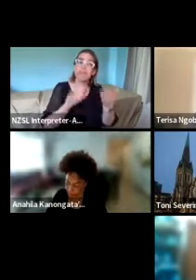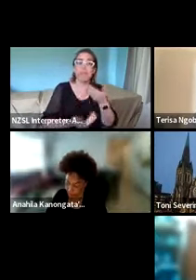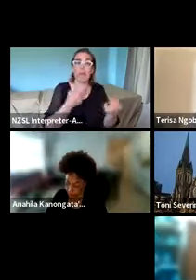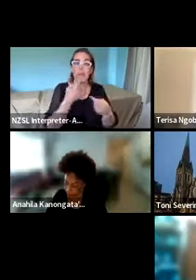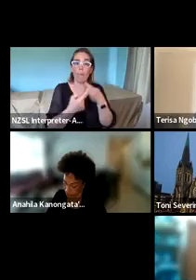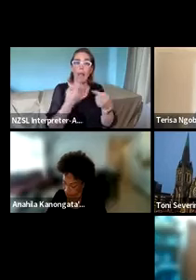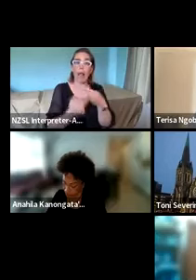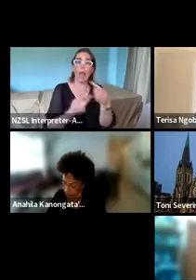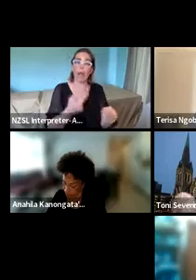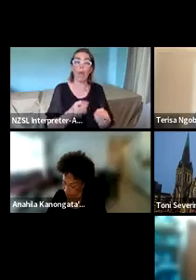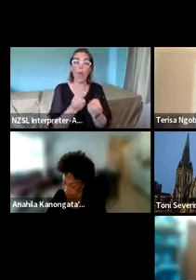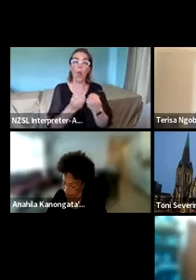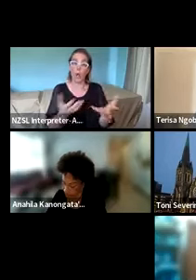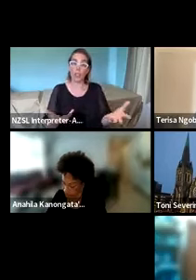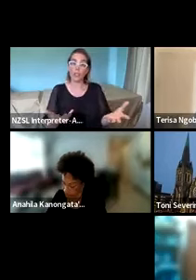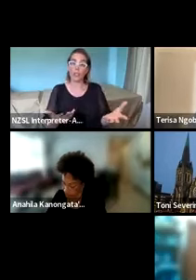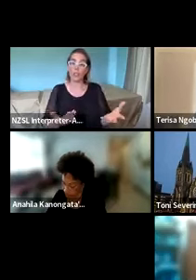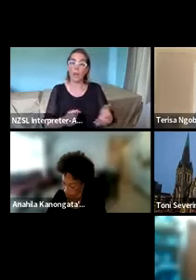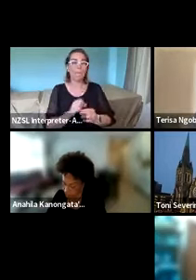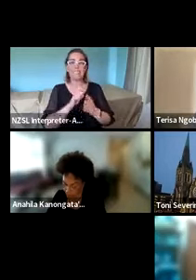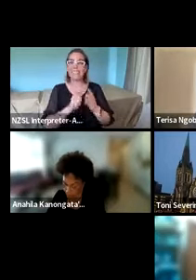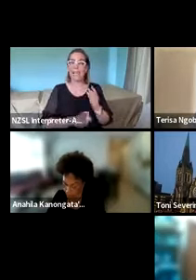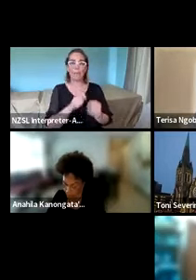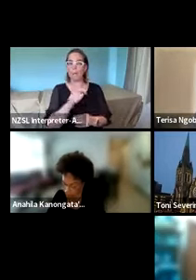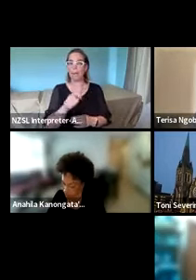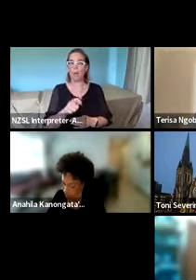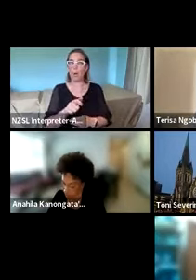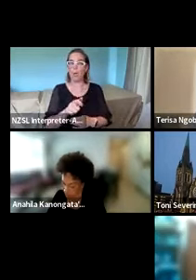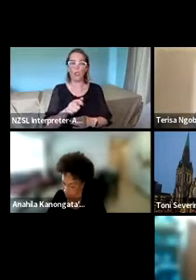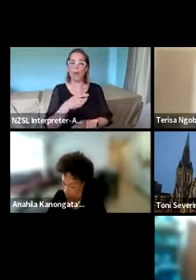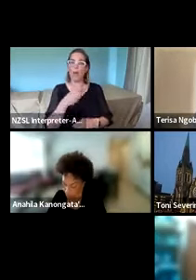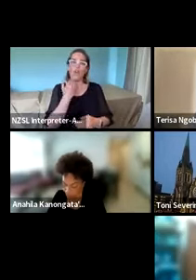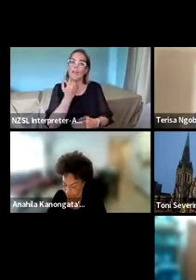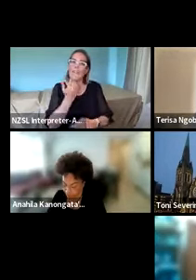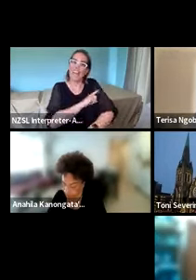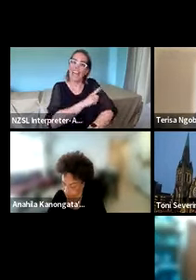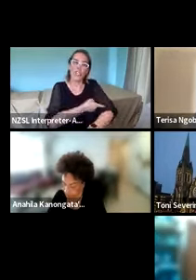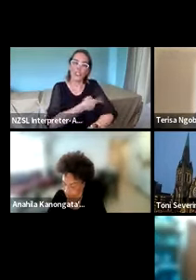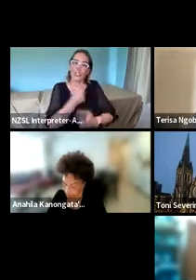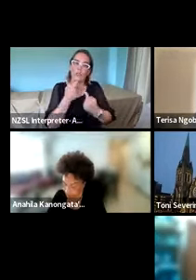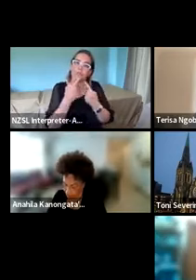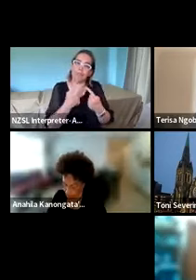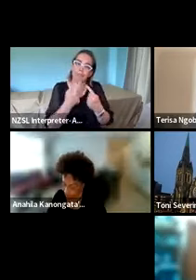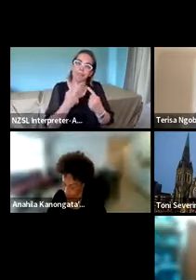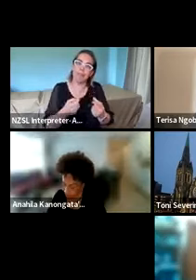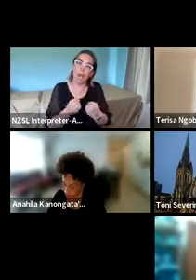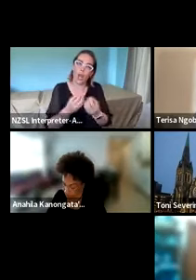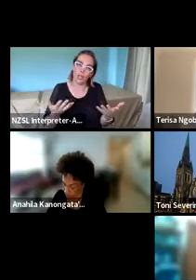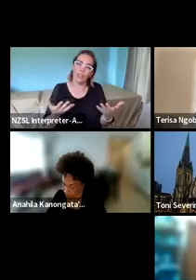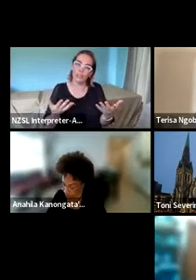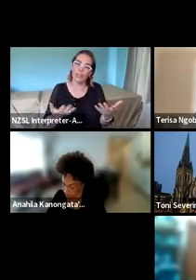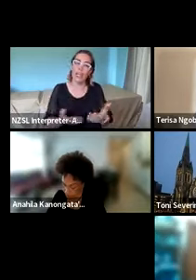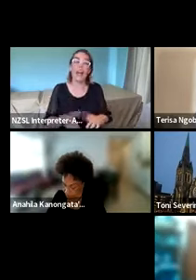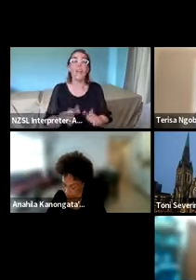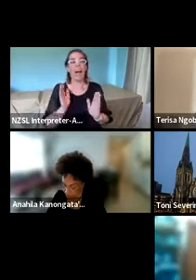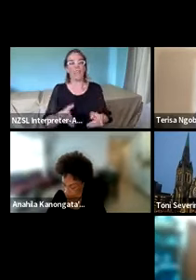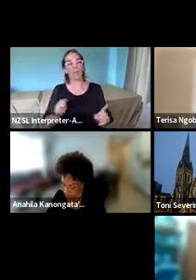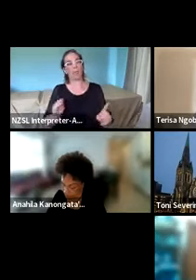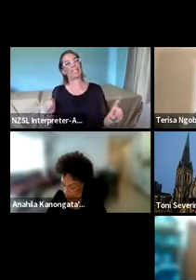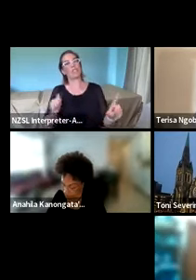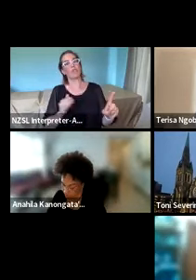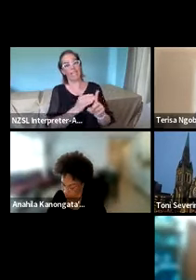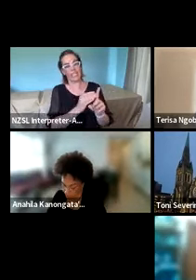about. Disabled people don't often have that energy. Therefore, it needs to be considered from on a